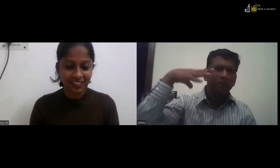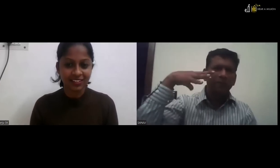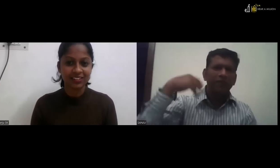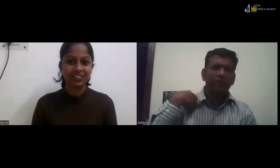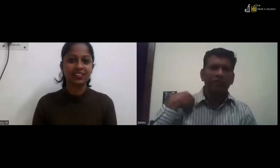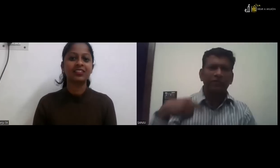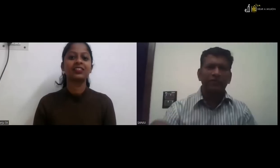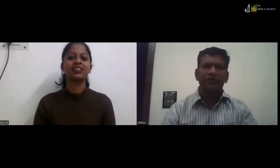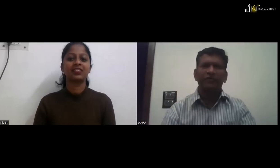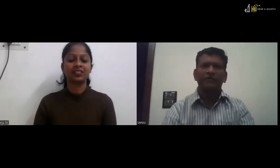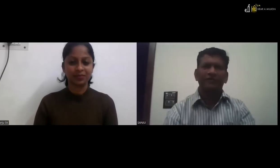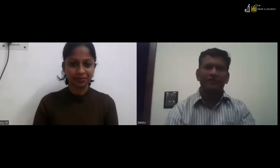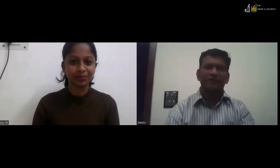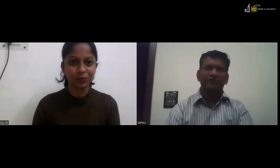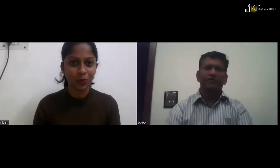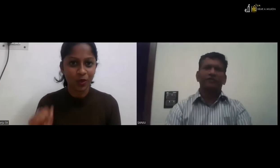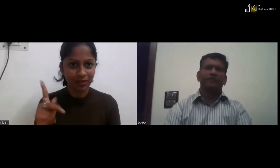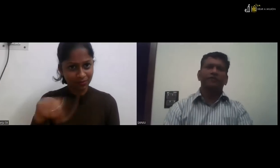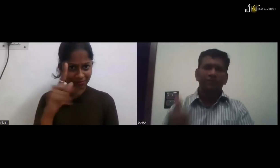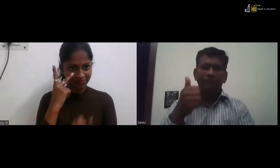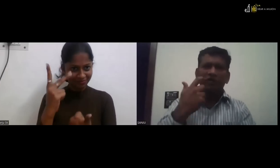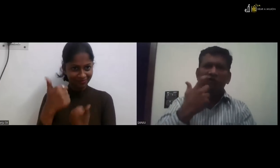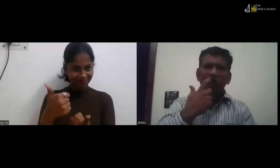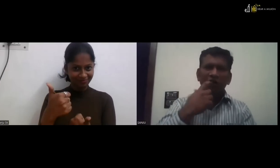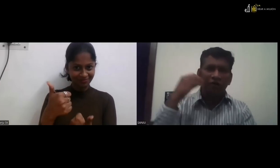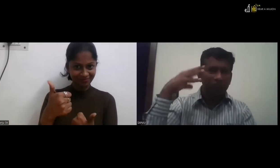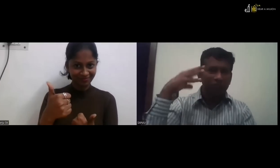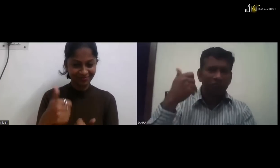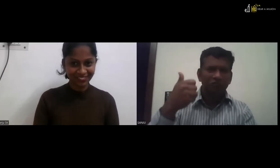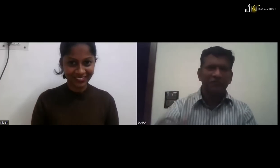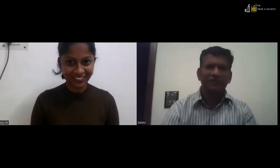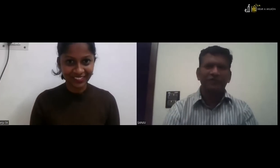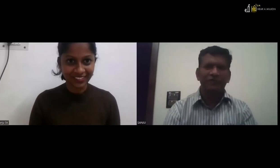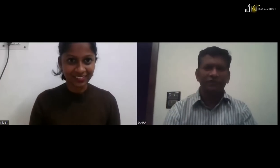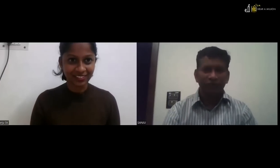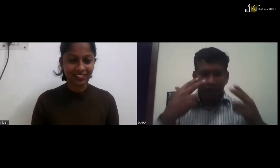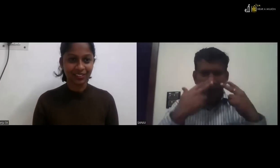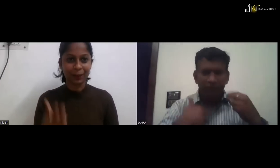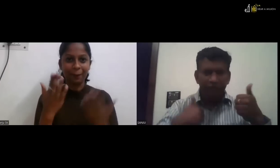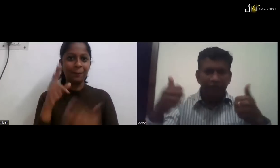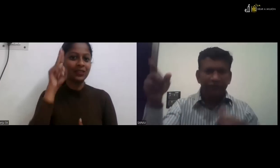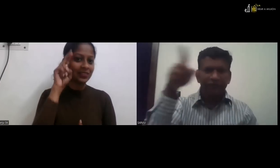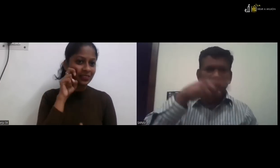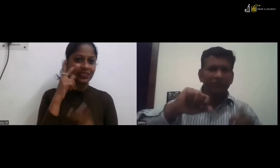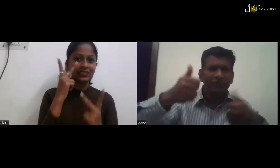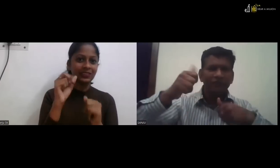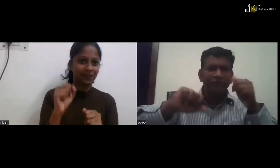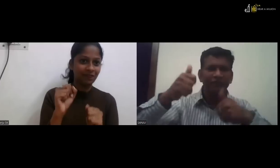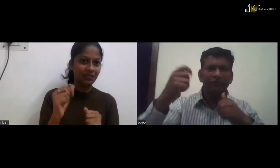No, I hope that it will not be possible because in my home there is bit,